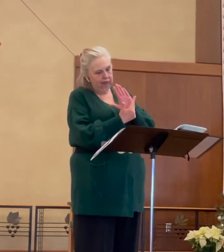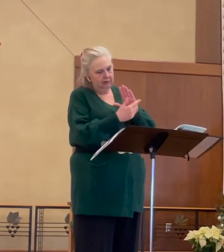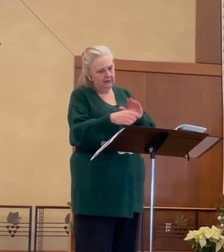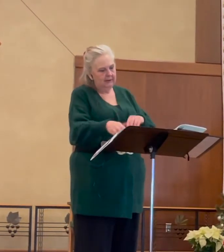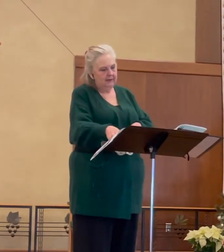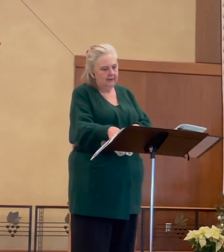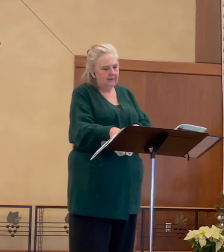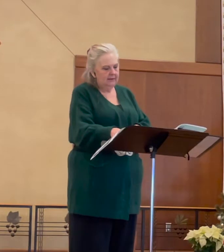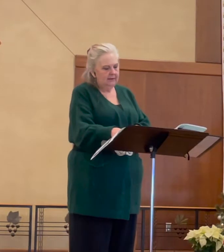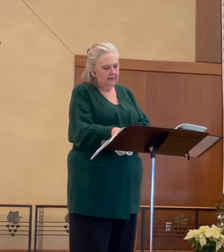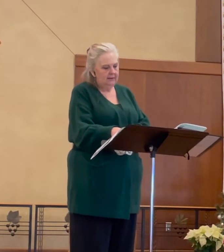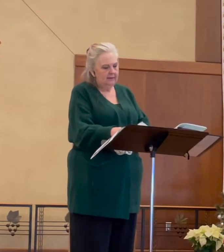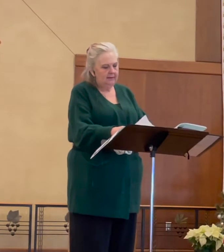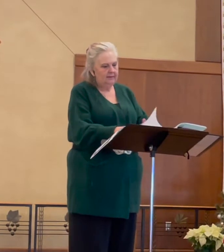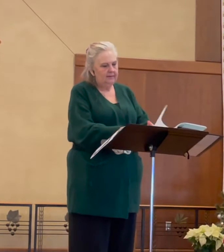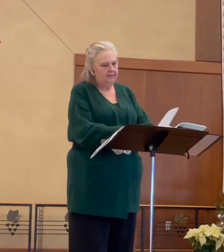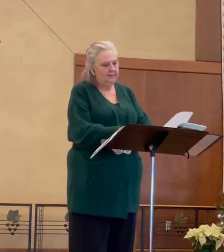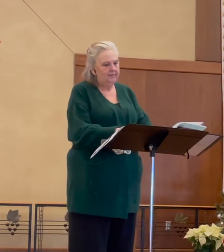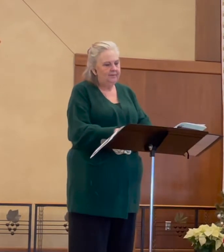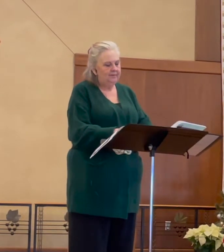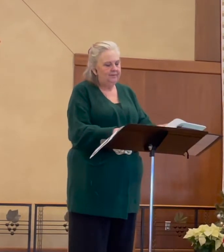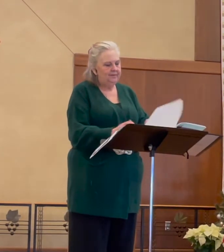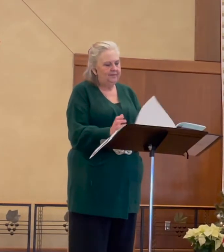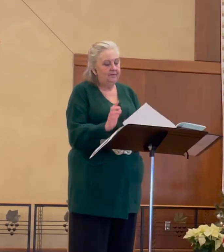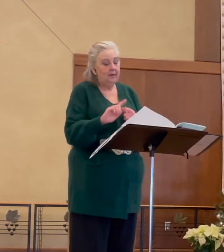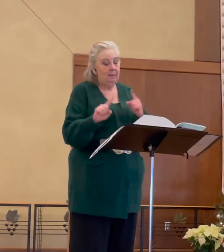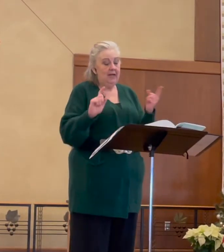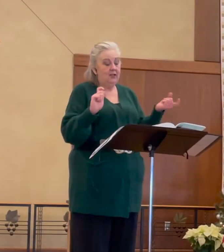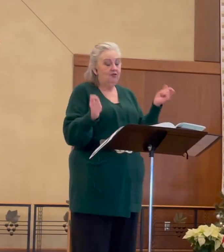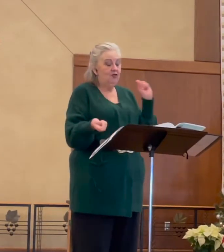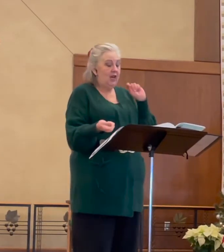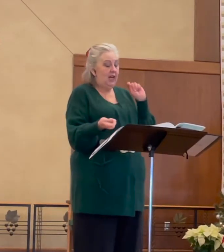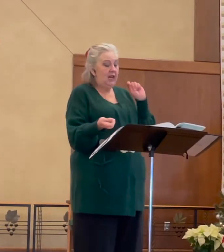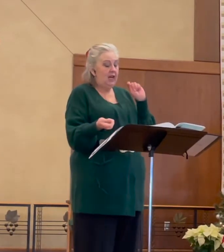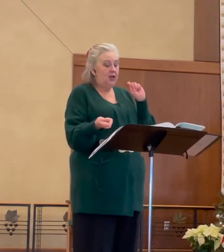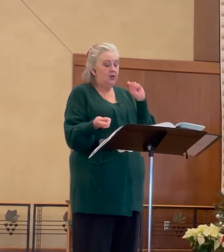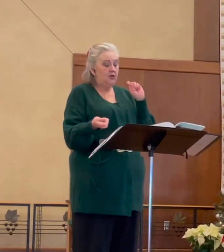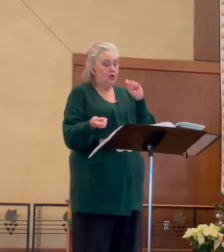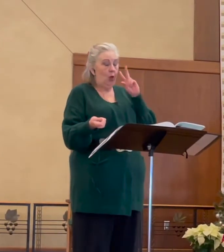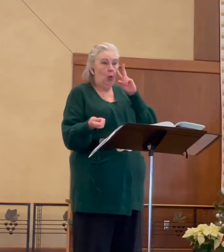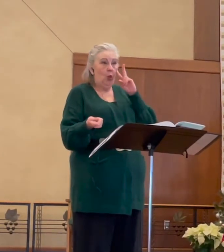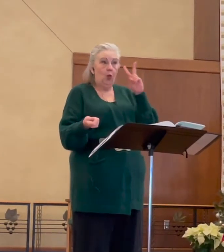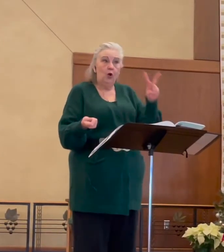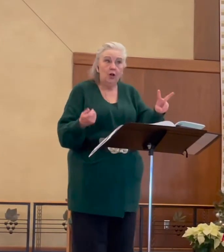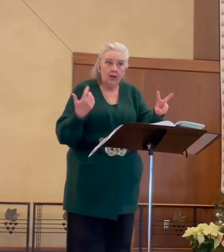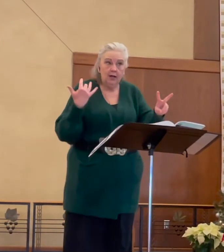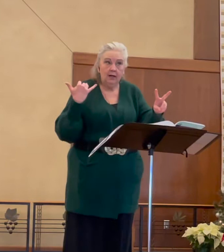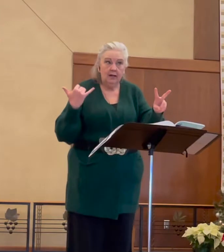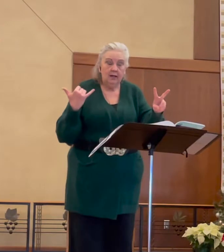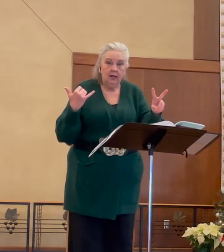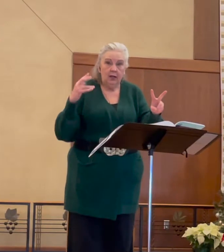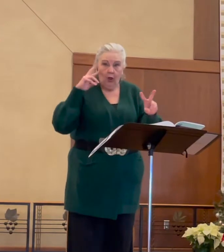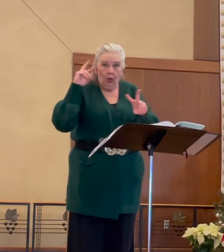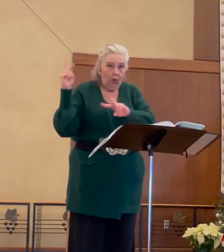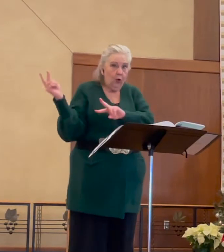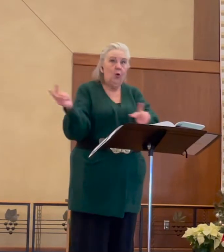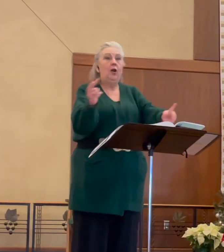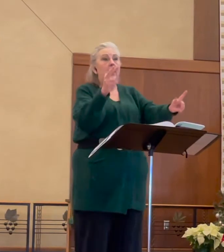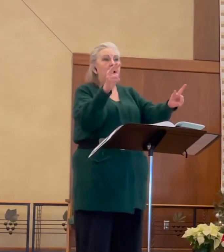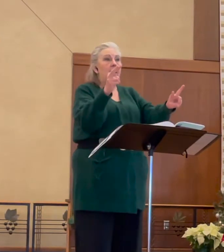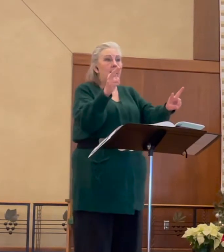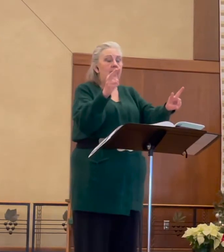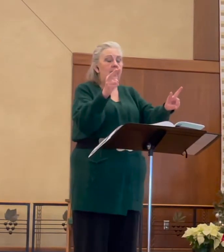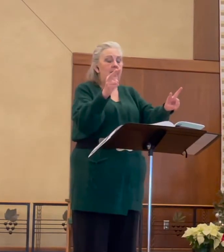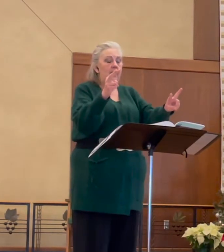But halfway through, it changes. And it says, look now. Look now.